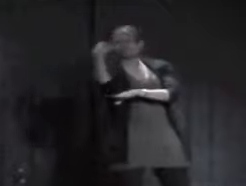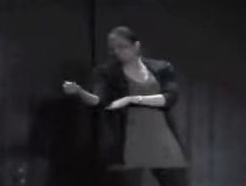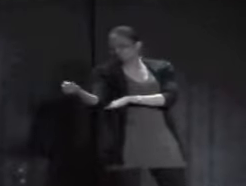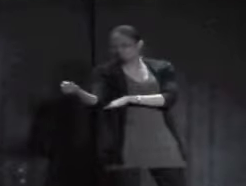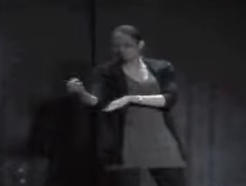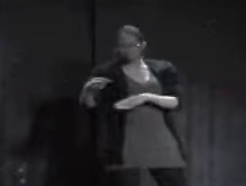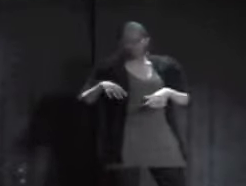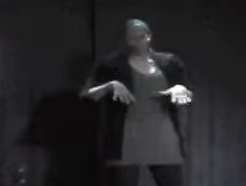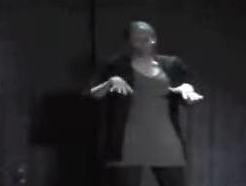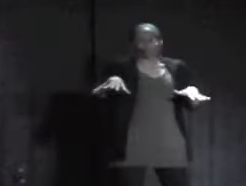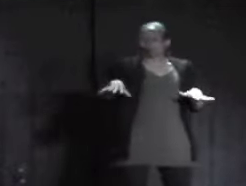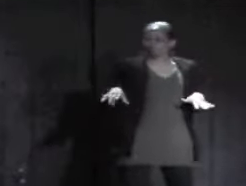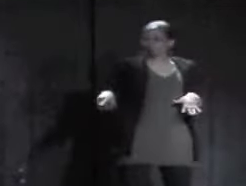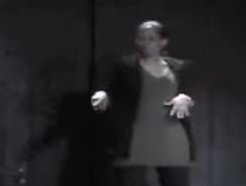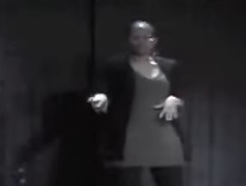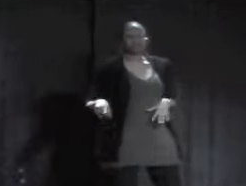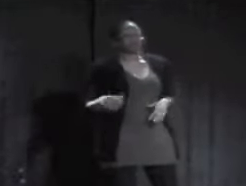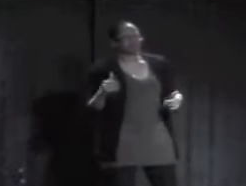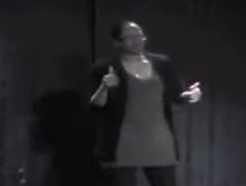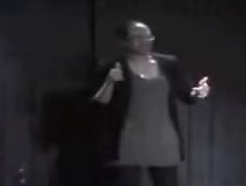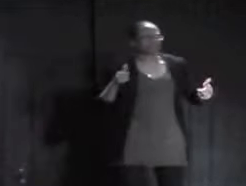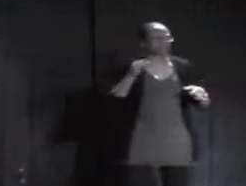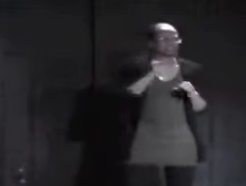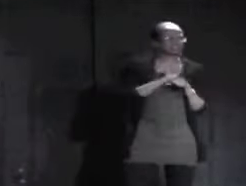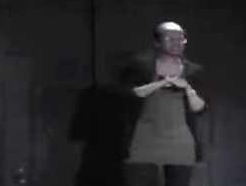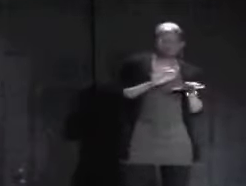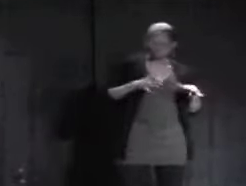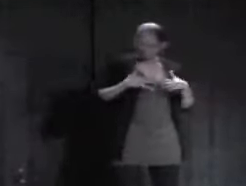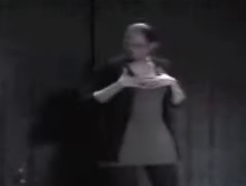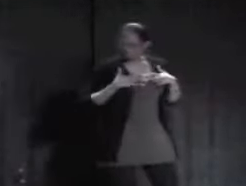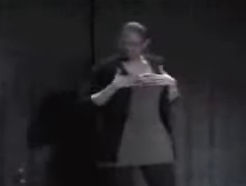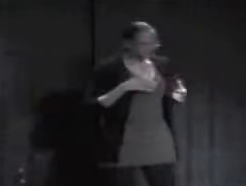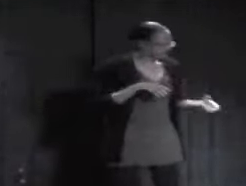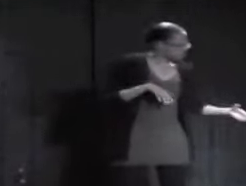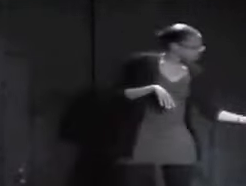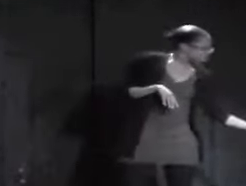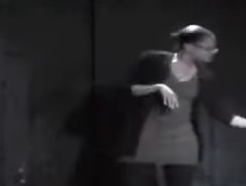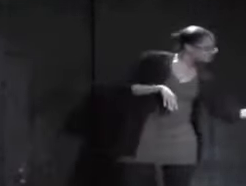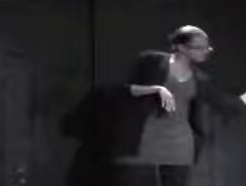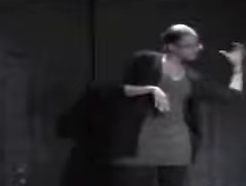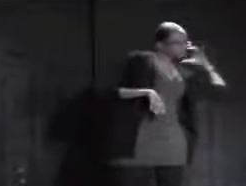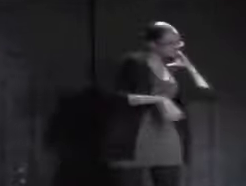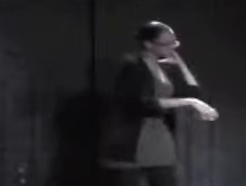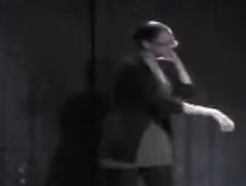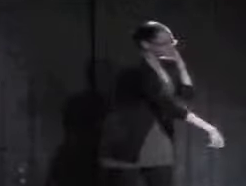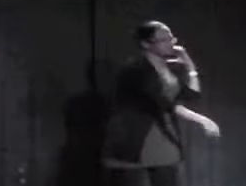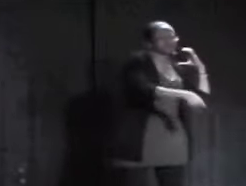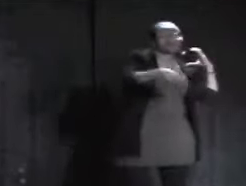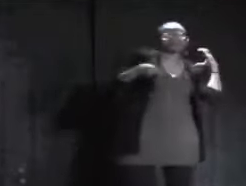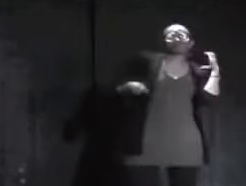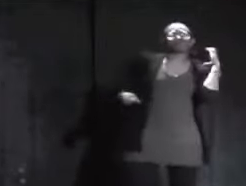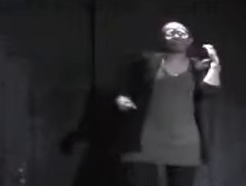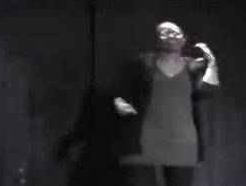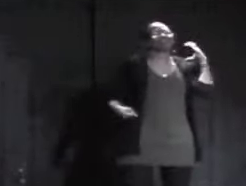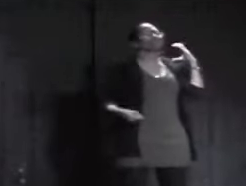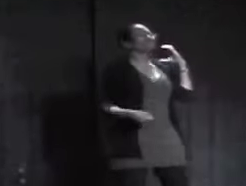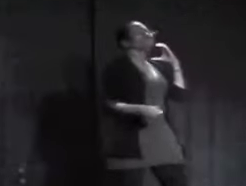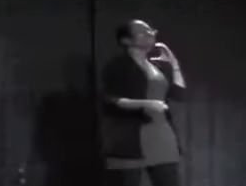Tree falls. And he feels the vibrations. All right, good job. All right, I did good. So he takes his axe, takes his box,